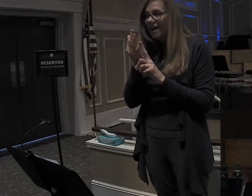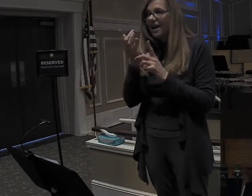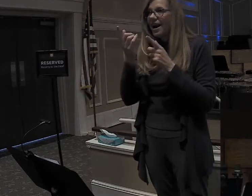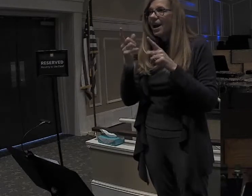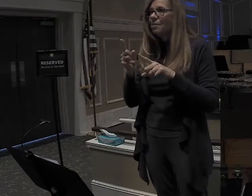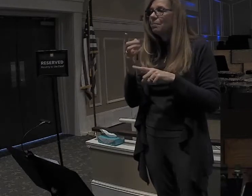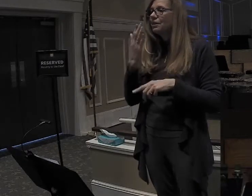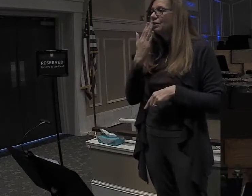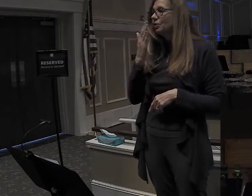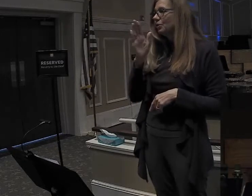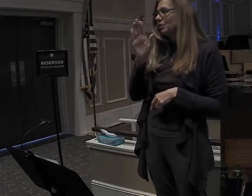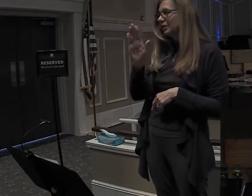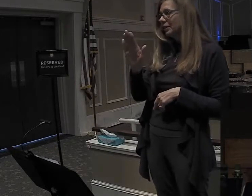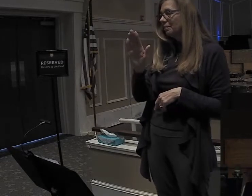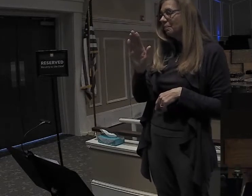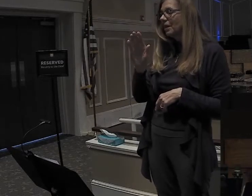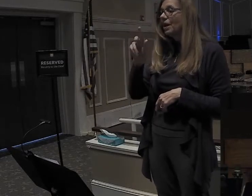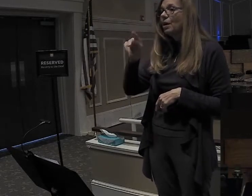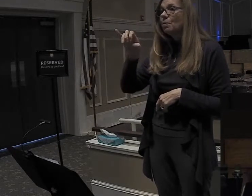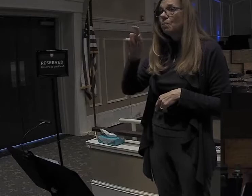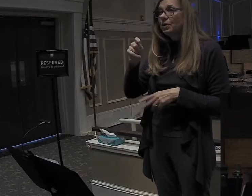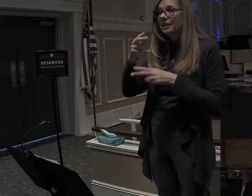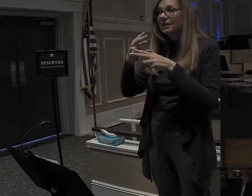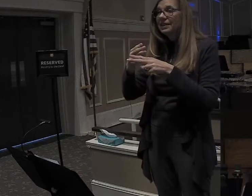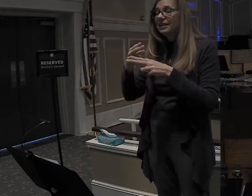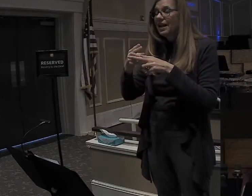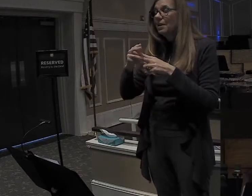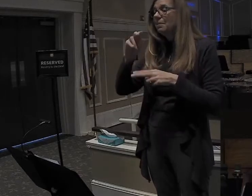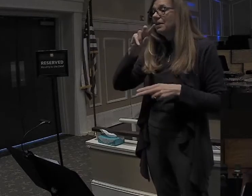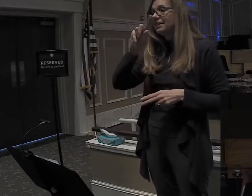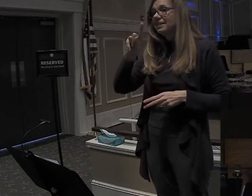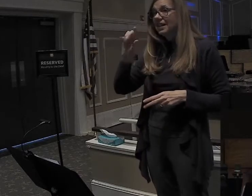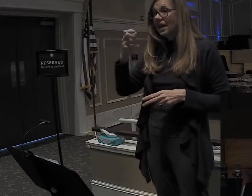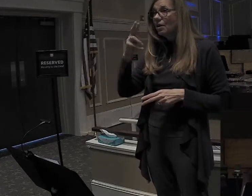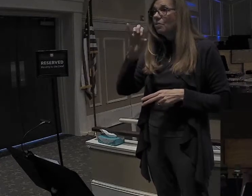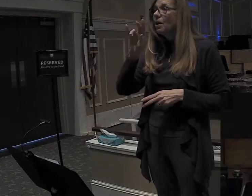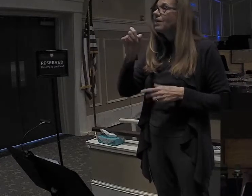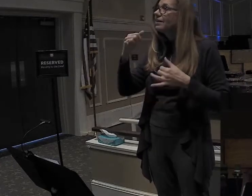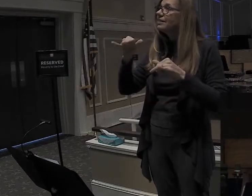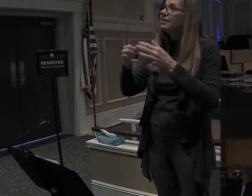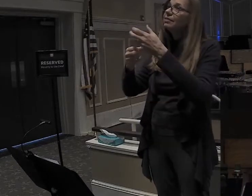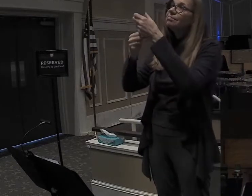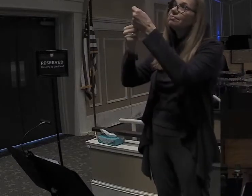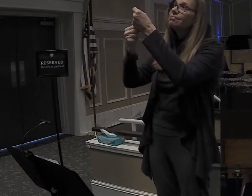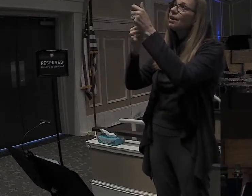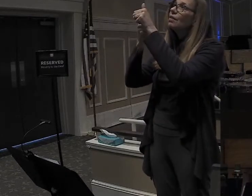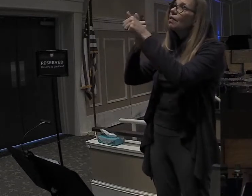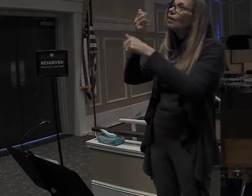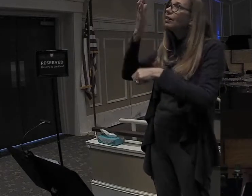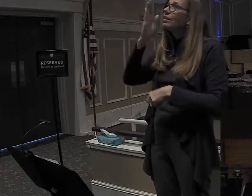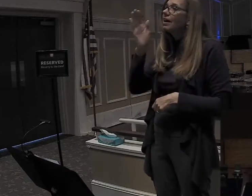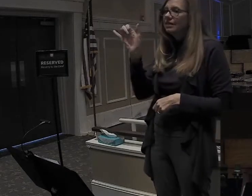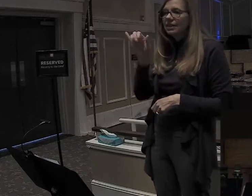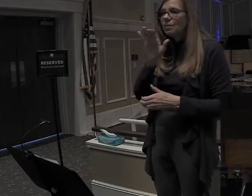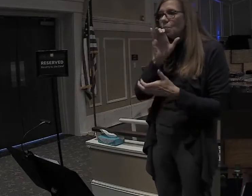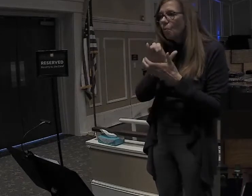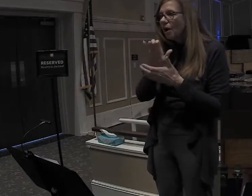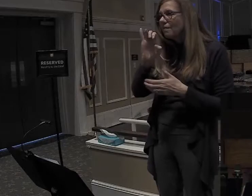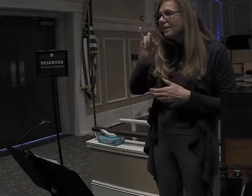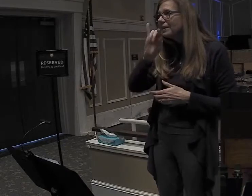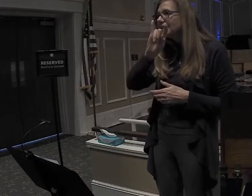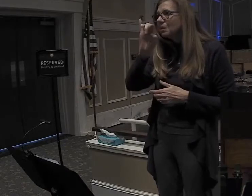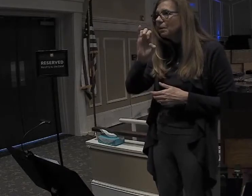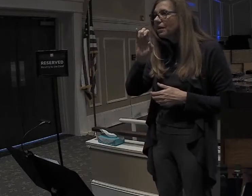Jerusalem. There's a priest by the name of Zacharias who is clinging to God along with his wife Elizabeth, the promise of the